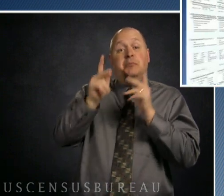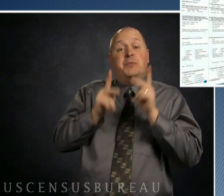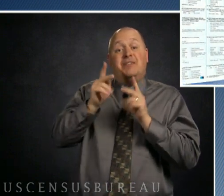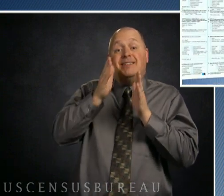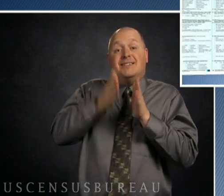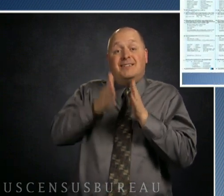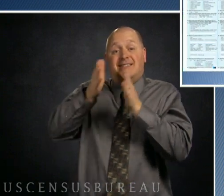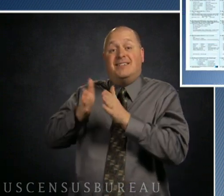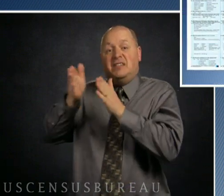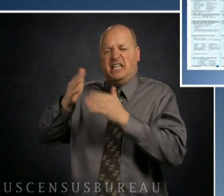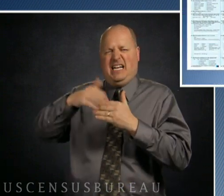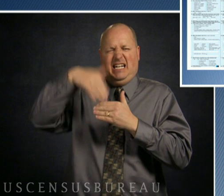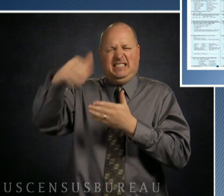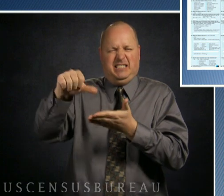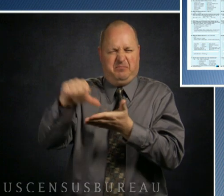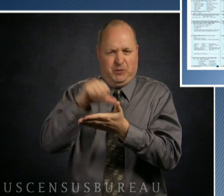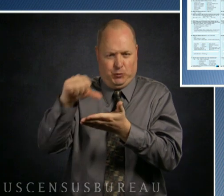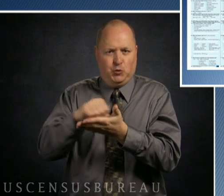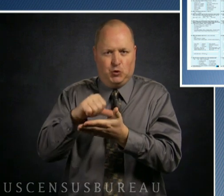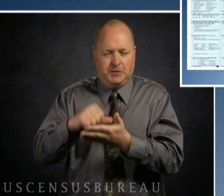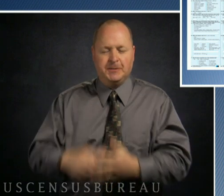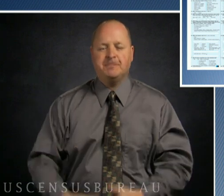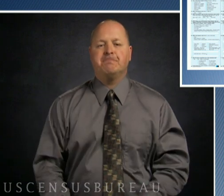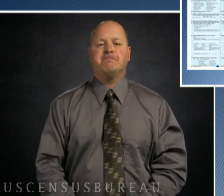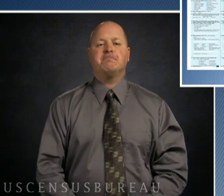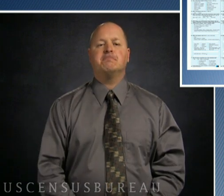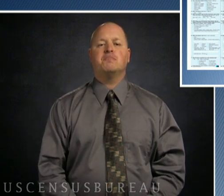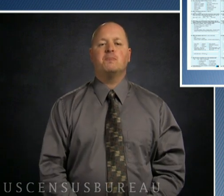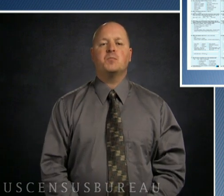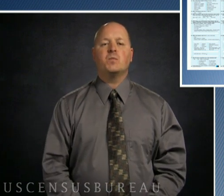and continuing on the next page.